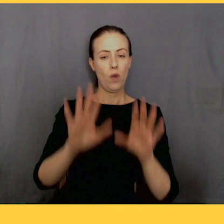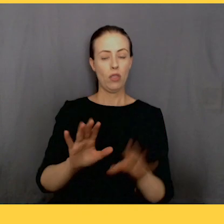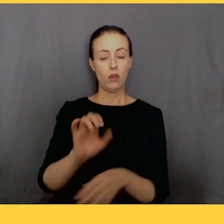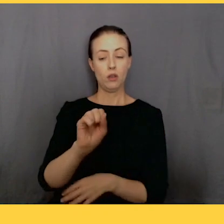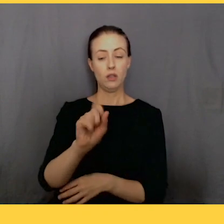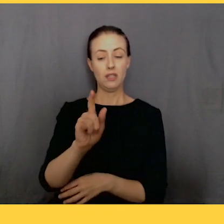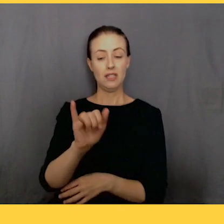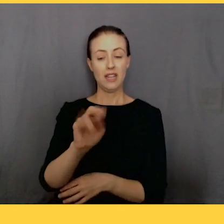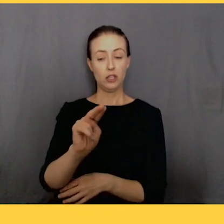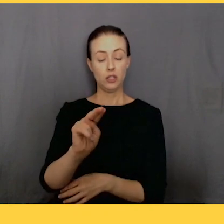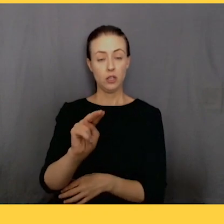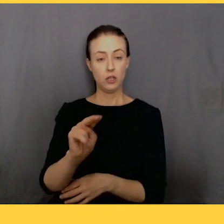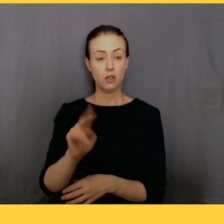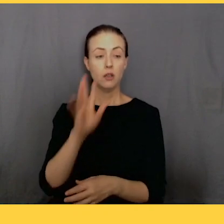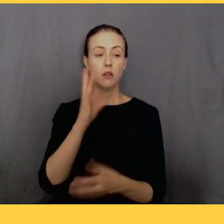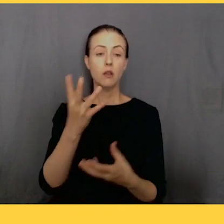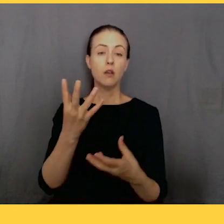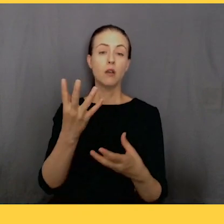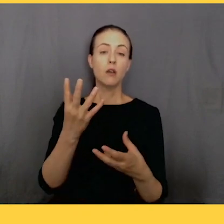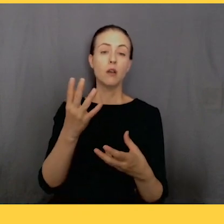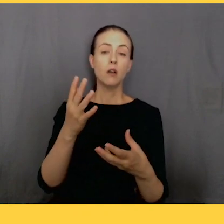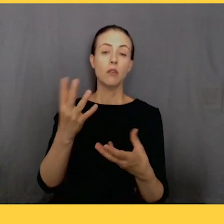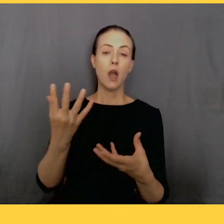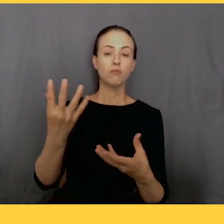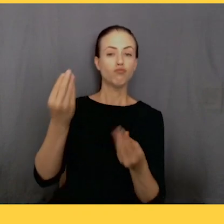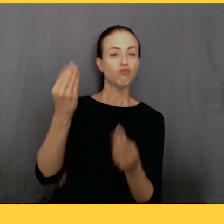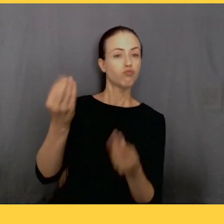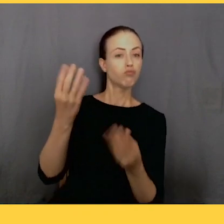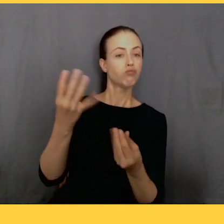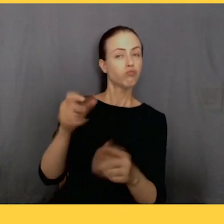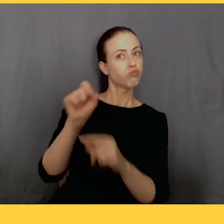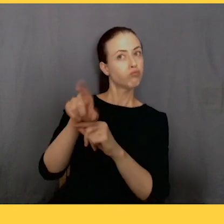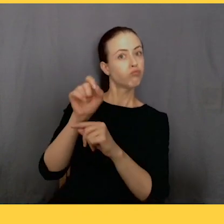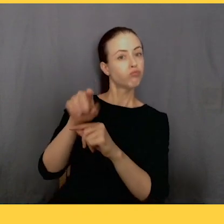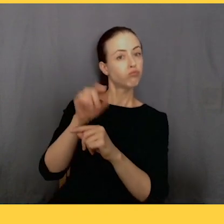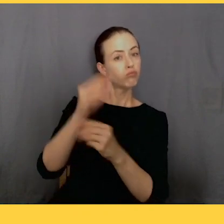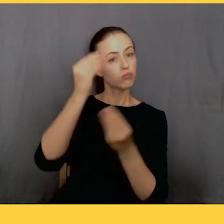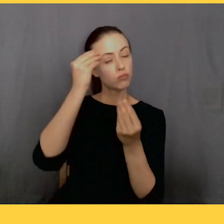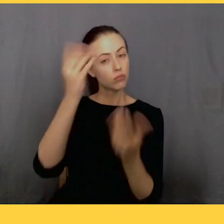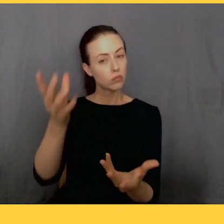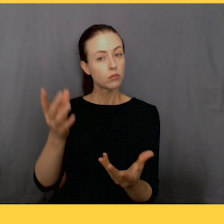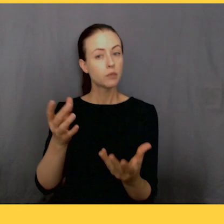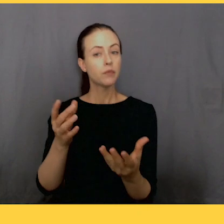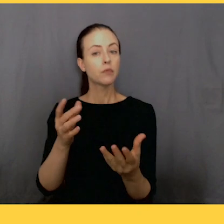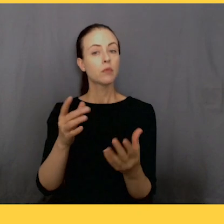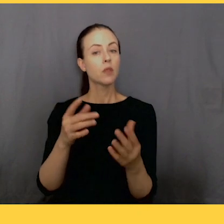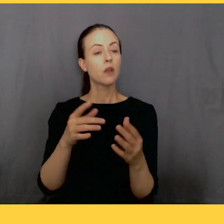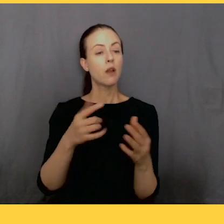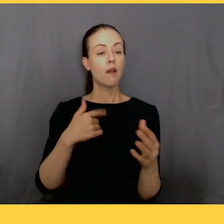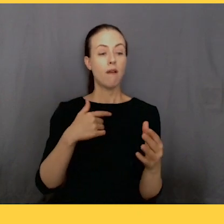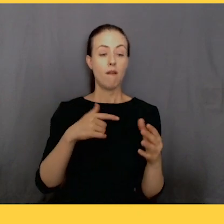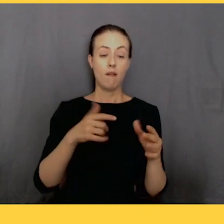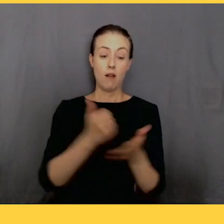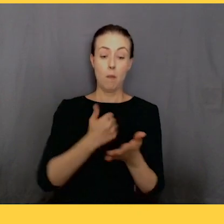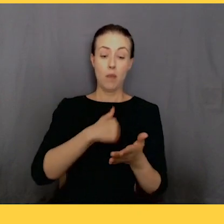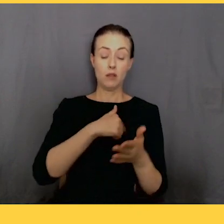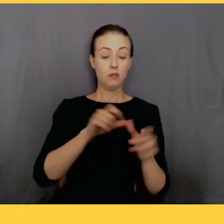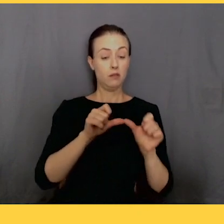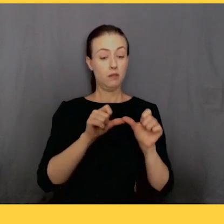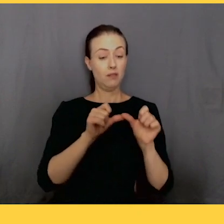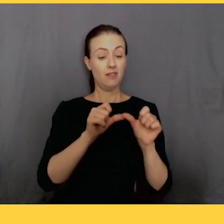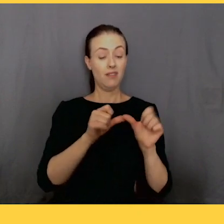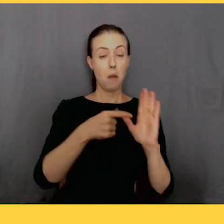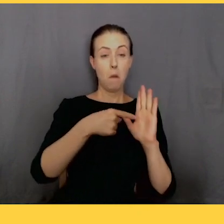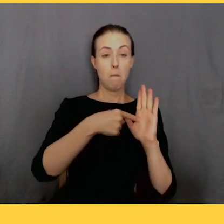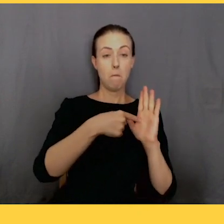with involving supercomputers are ingesting all this information. And so what this does is allow us to get much better